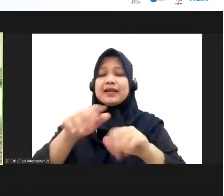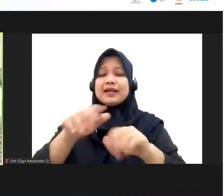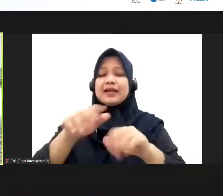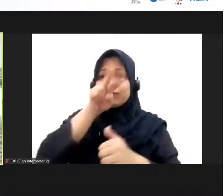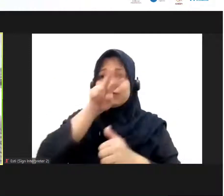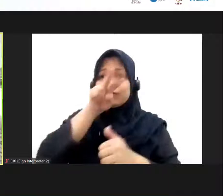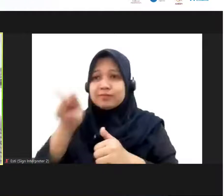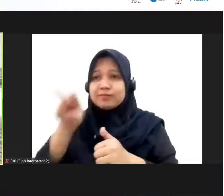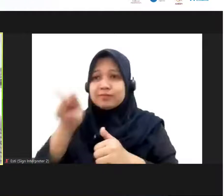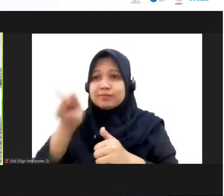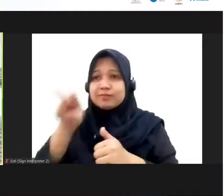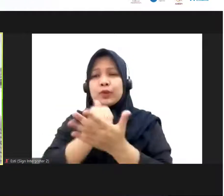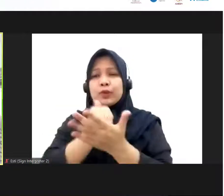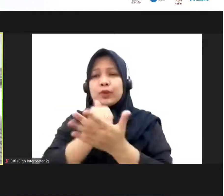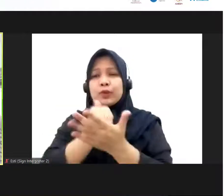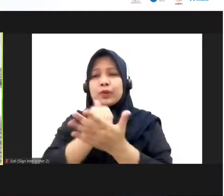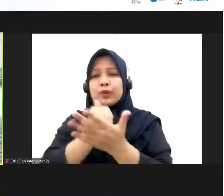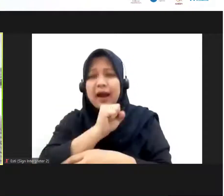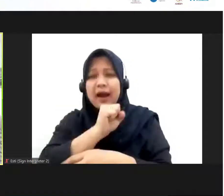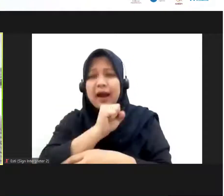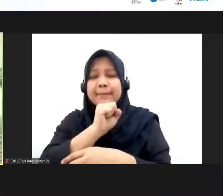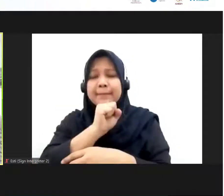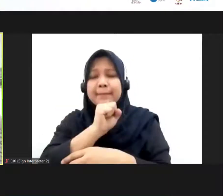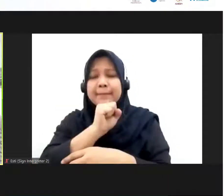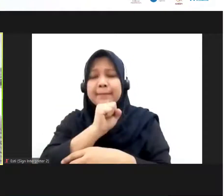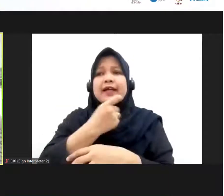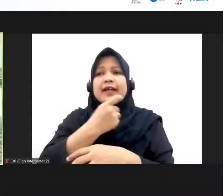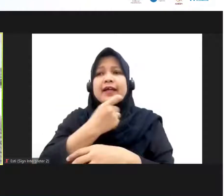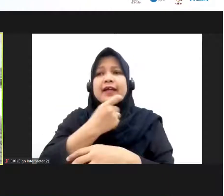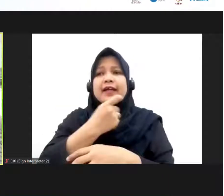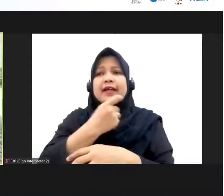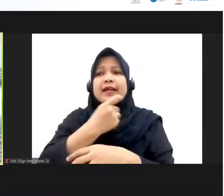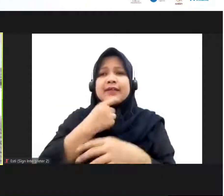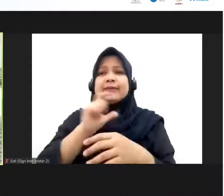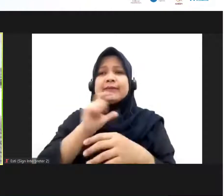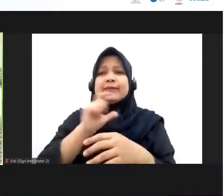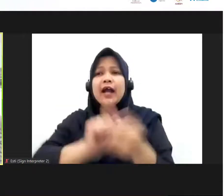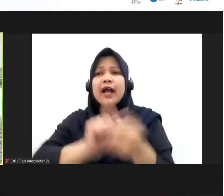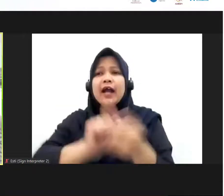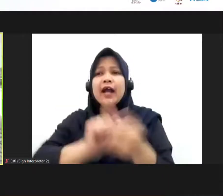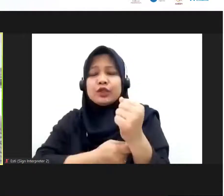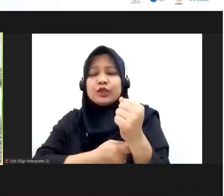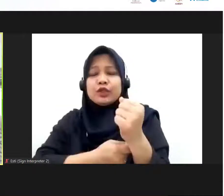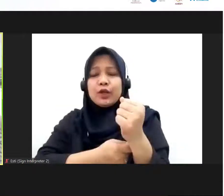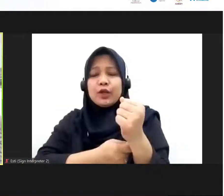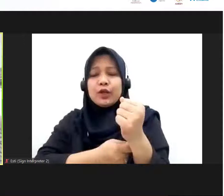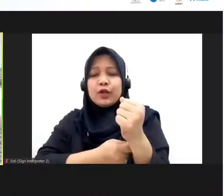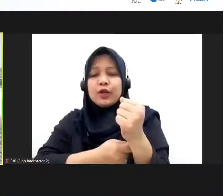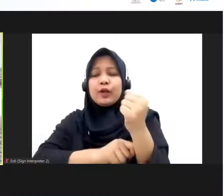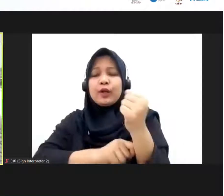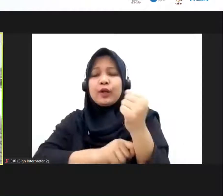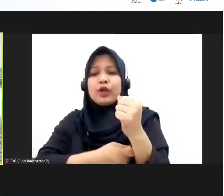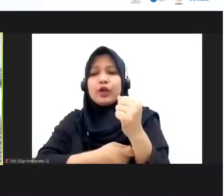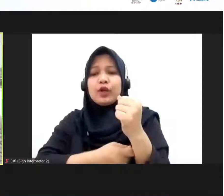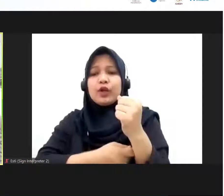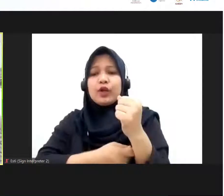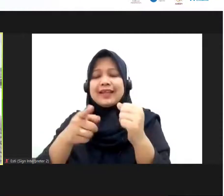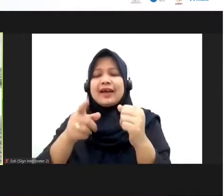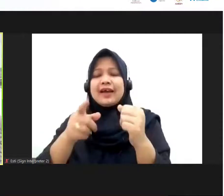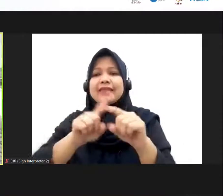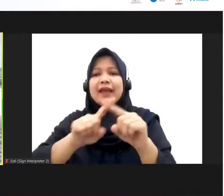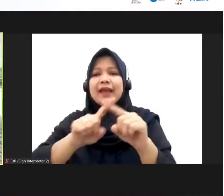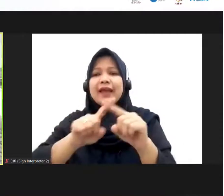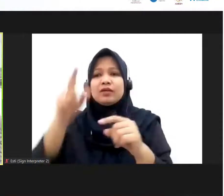understand to what extent they can respond, what are the limitations, so that preparations can be made